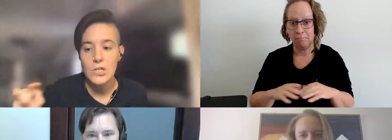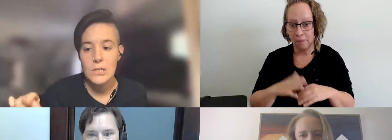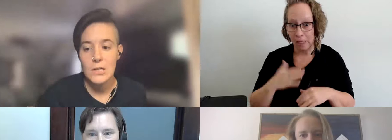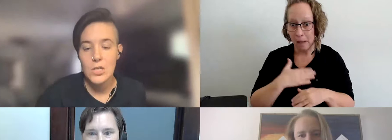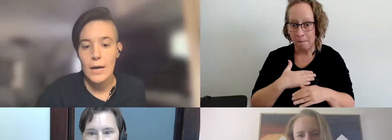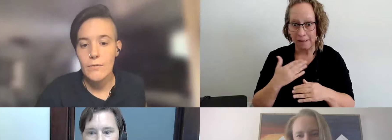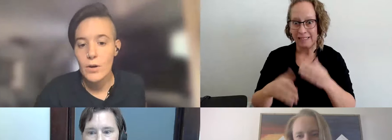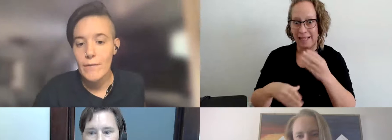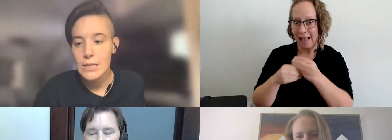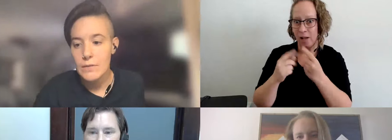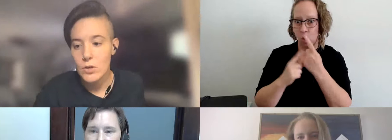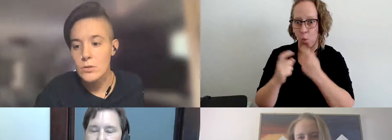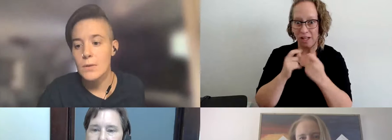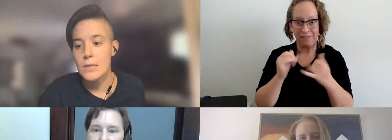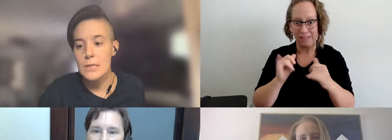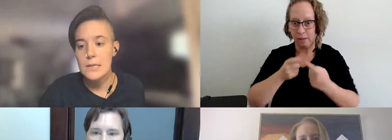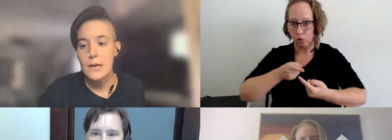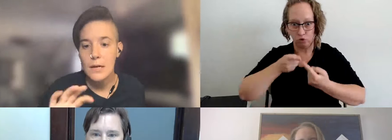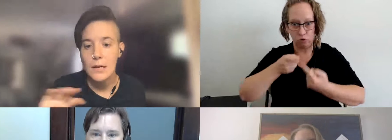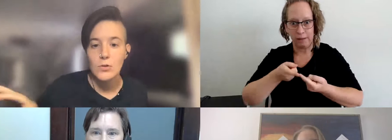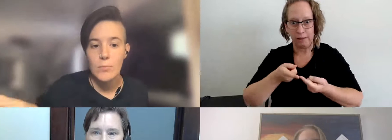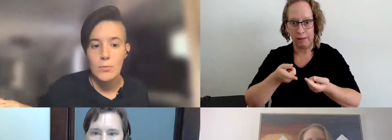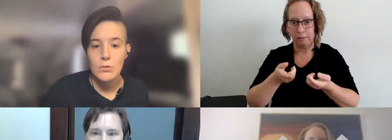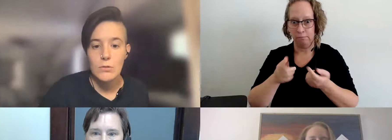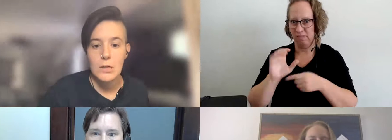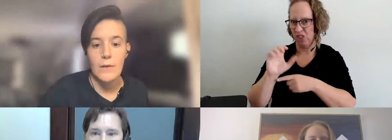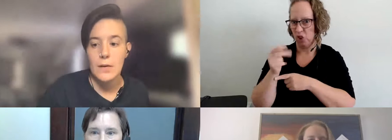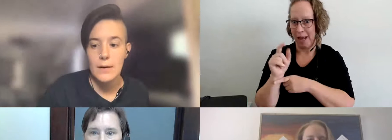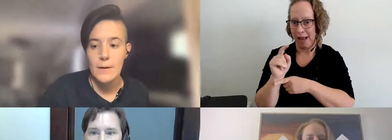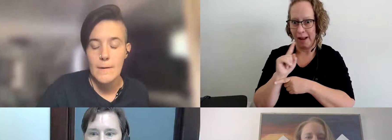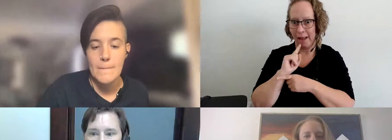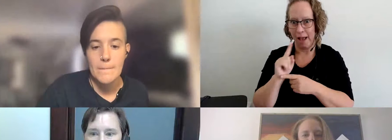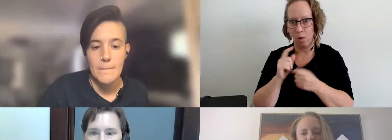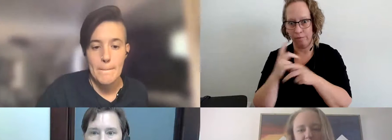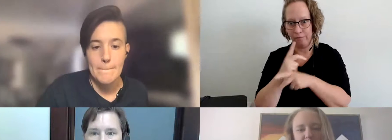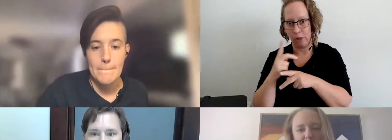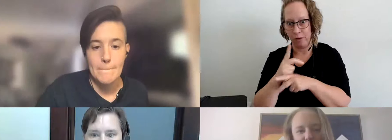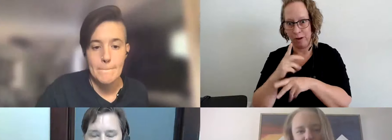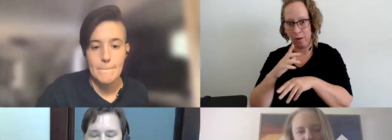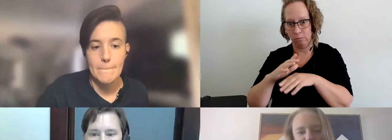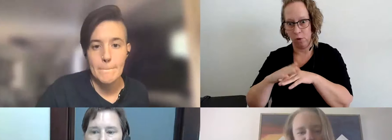please add questions to the chat if you're having difficulty with this, and I can troubleshoot it on the side.